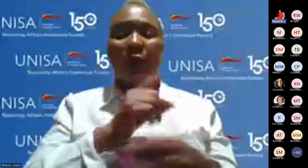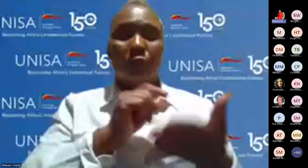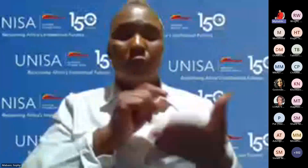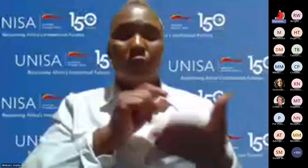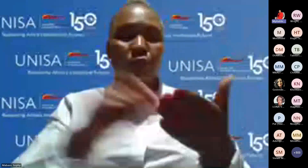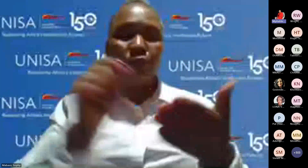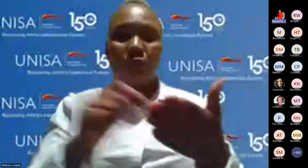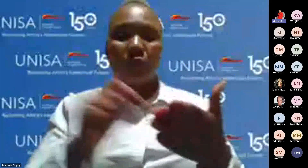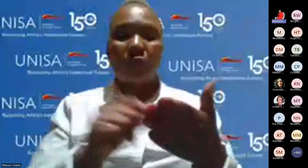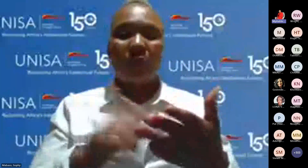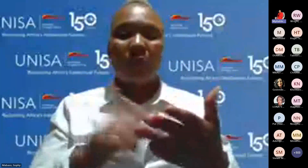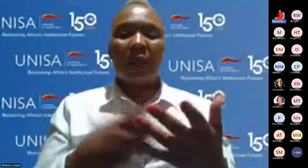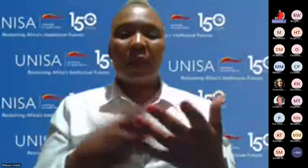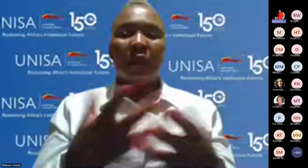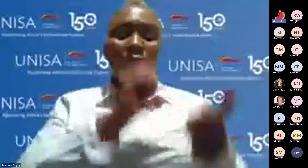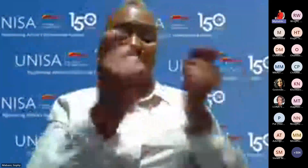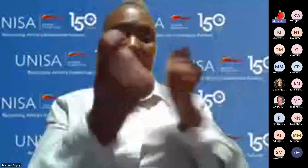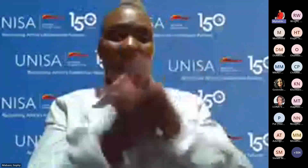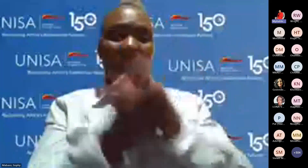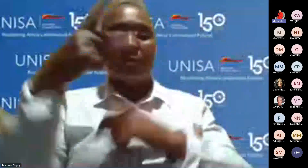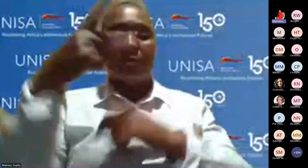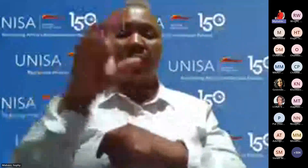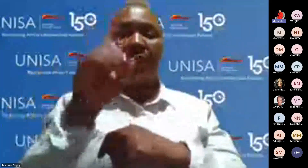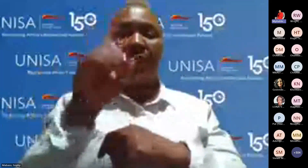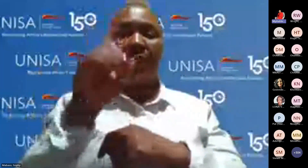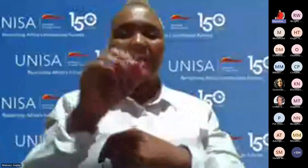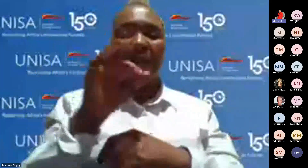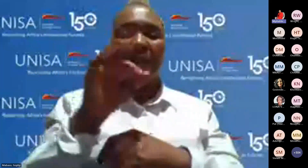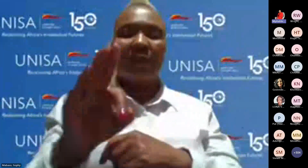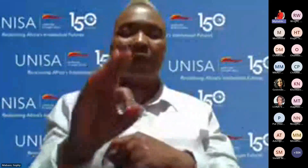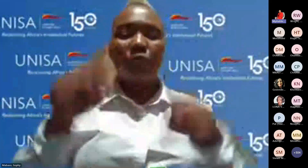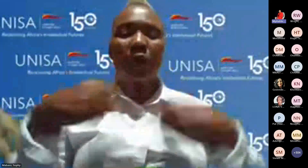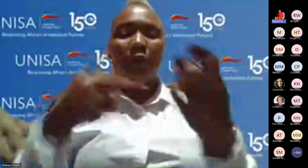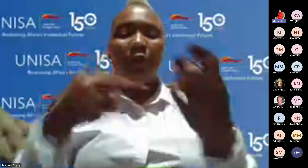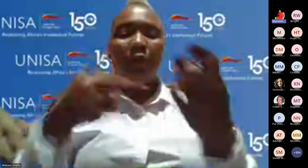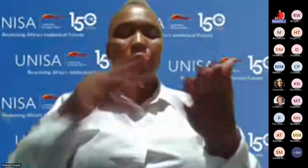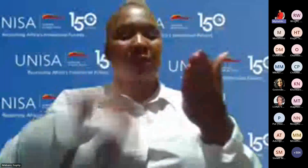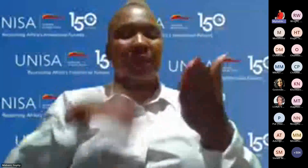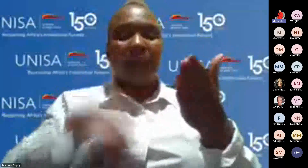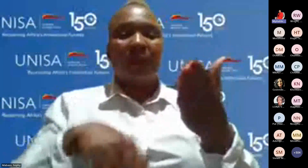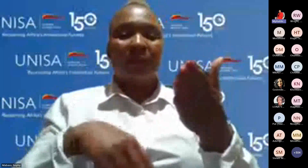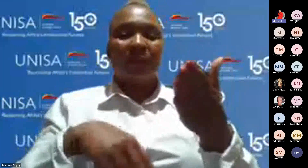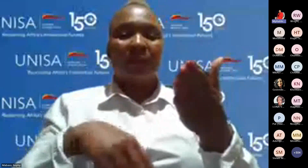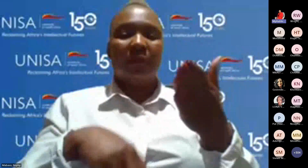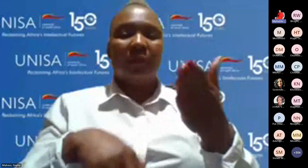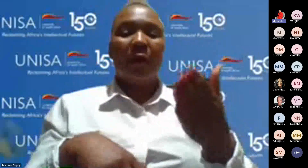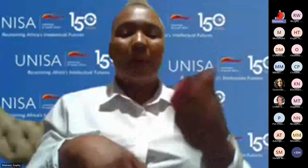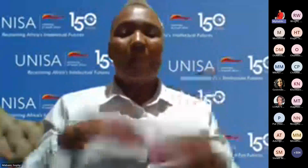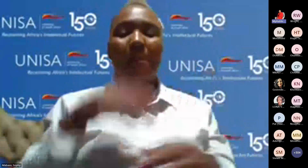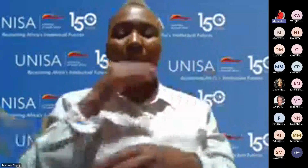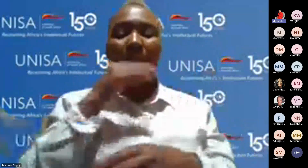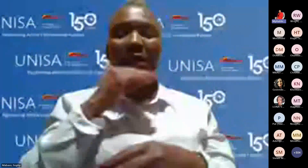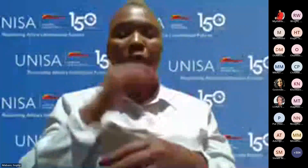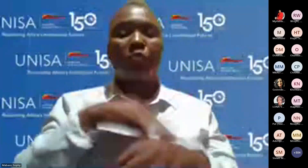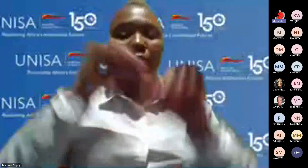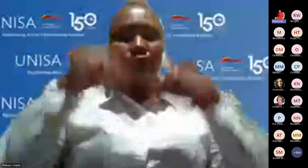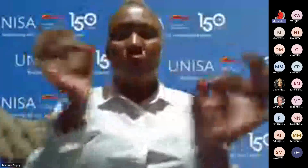onto PDF, they are not readable. So you are not allowed to write by